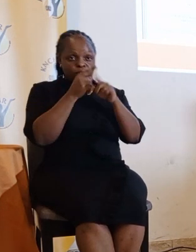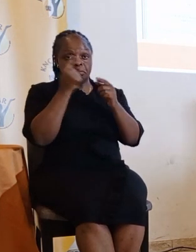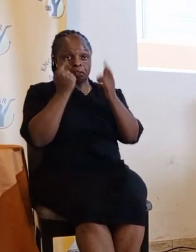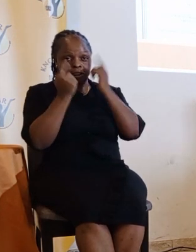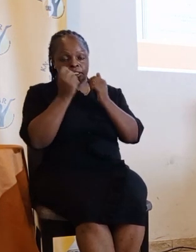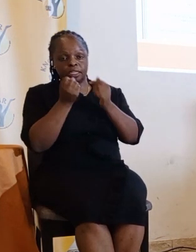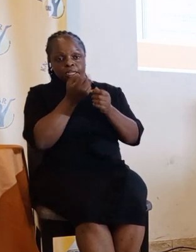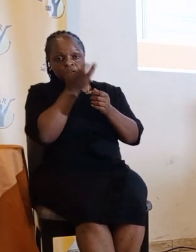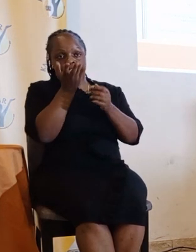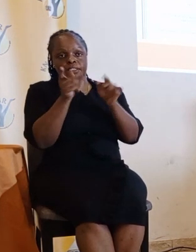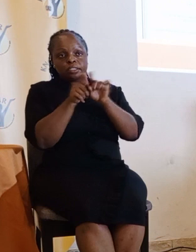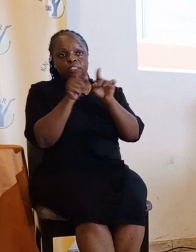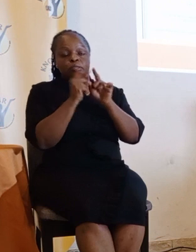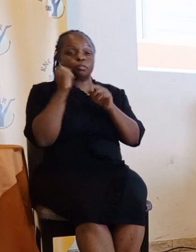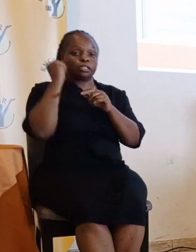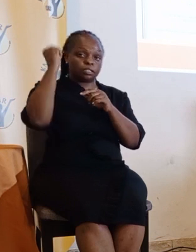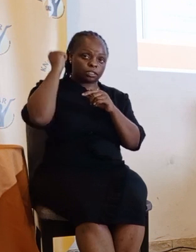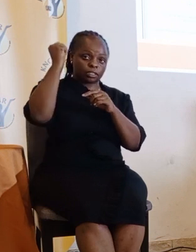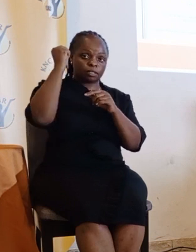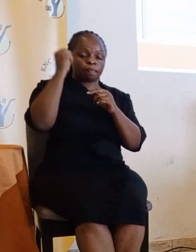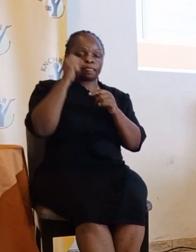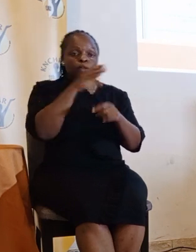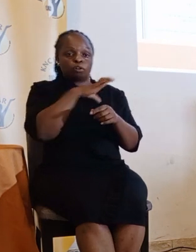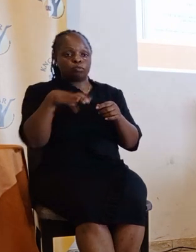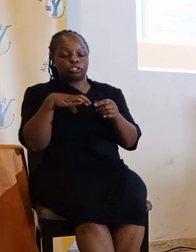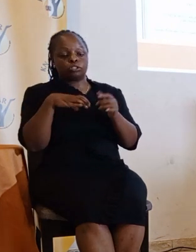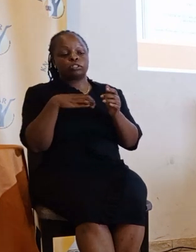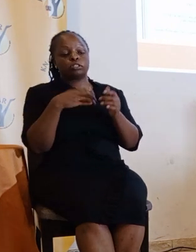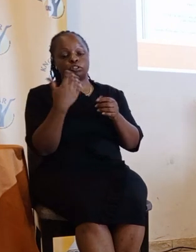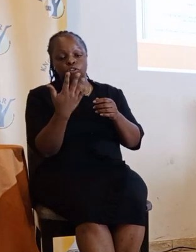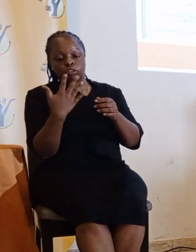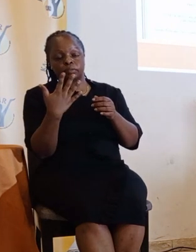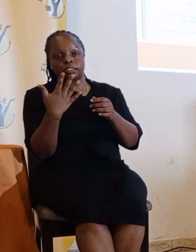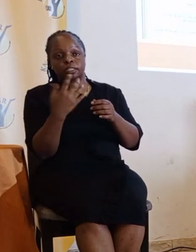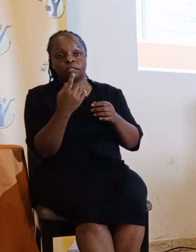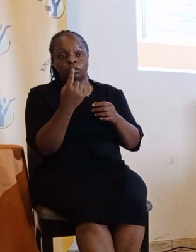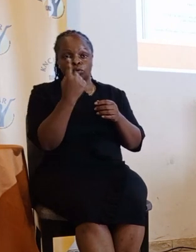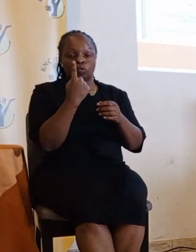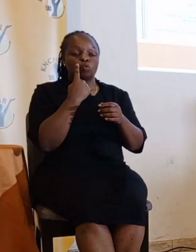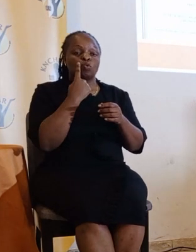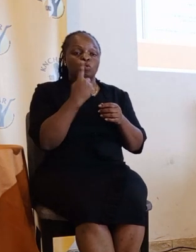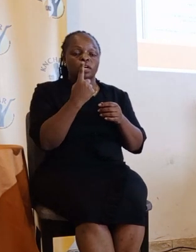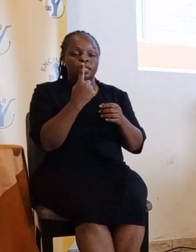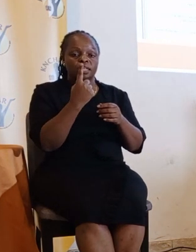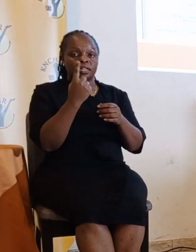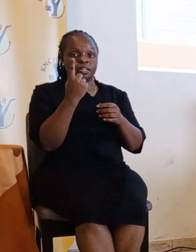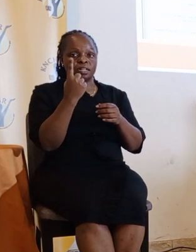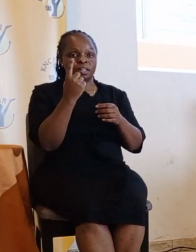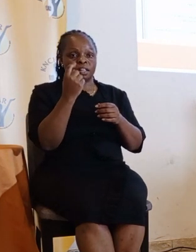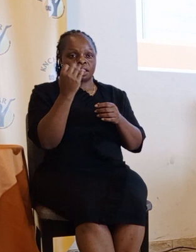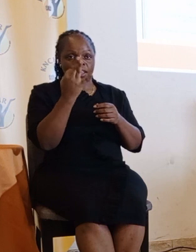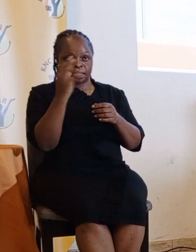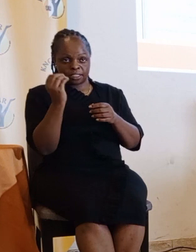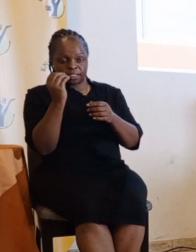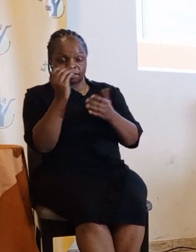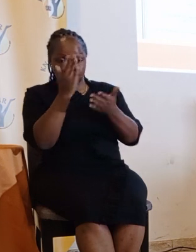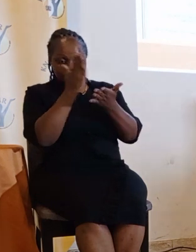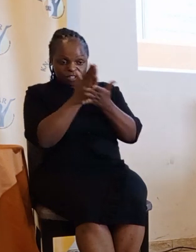canisters, and baton strikes. The Commission documented at least 130